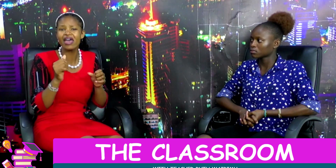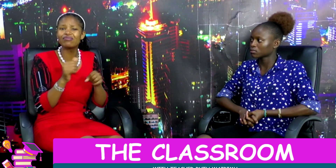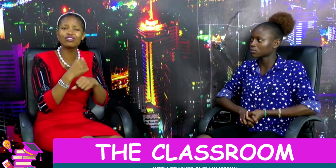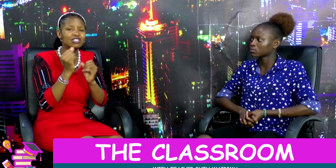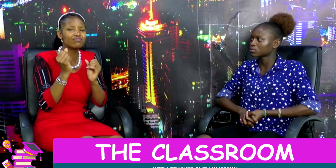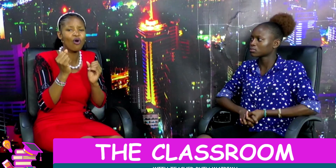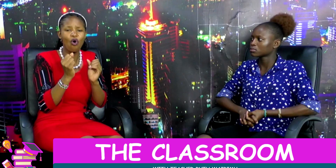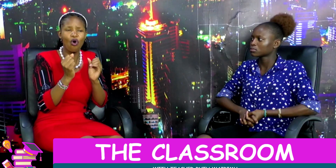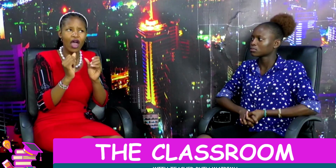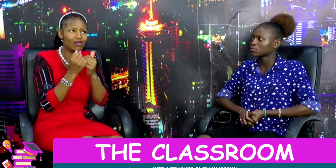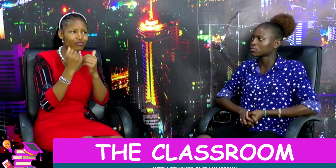you can see,